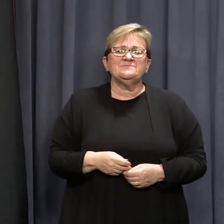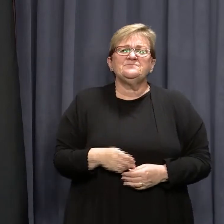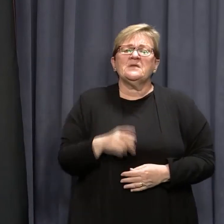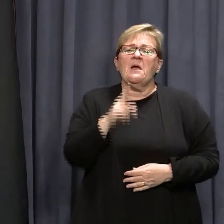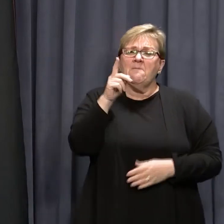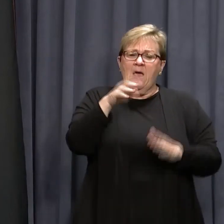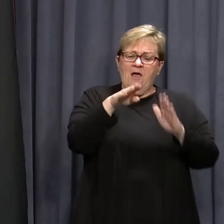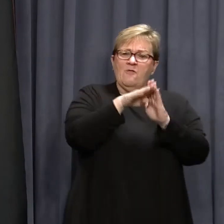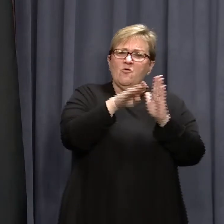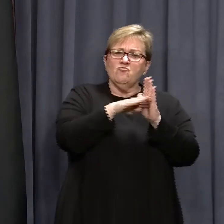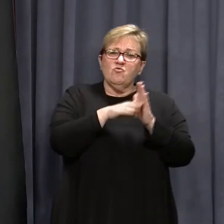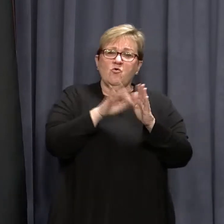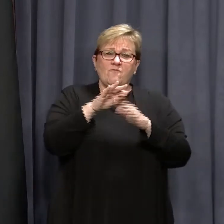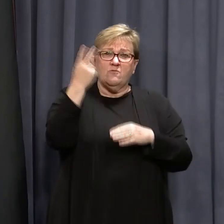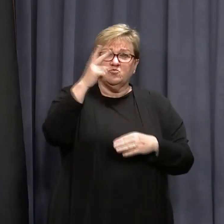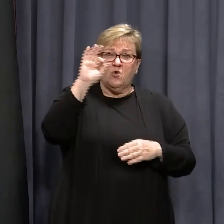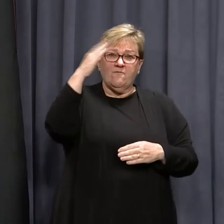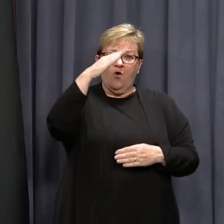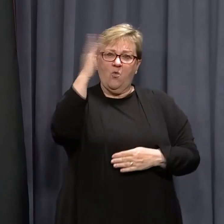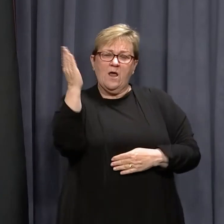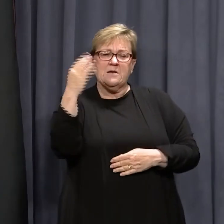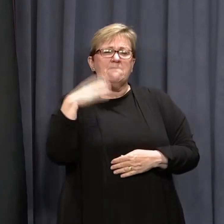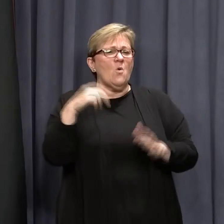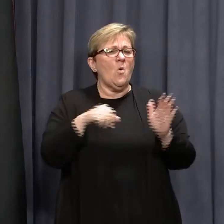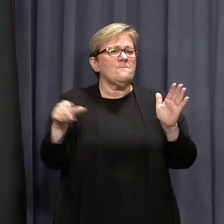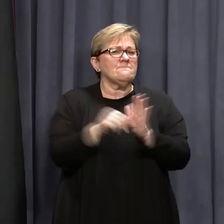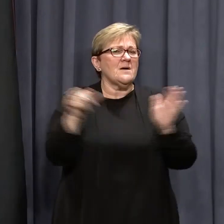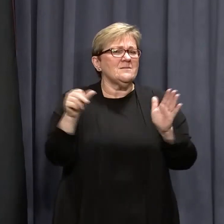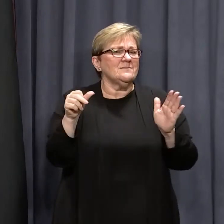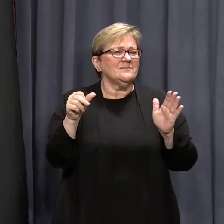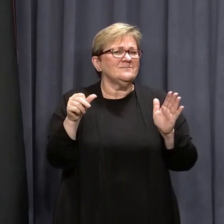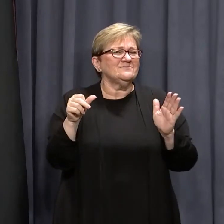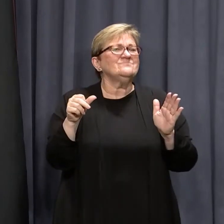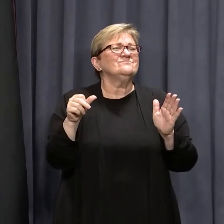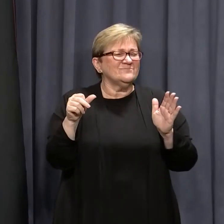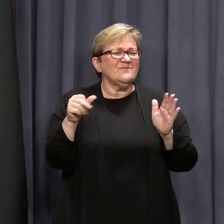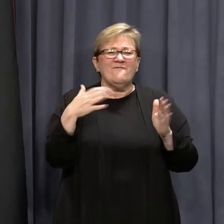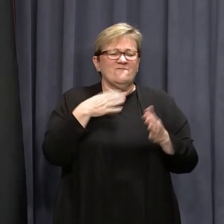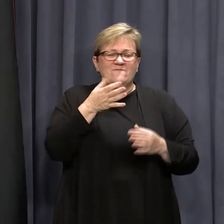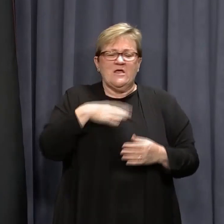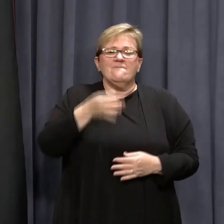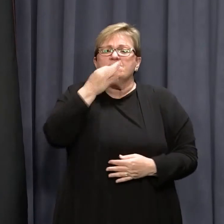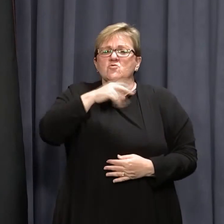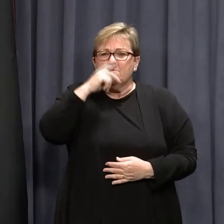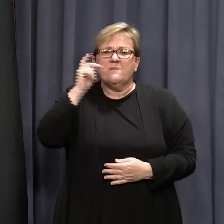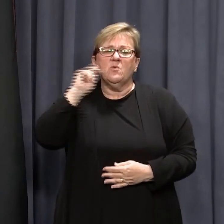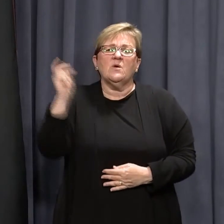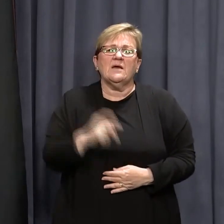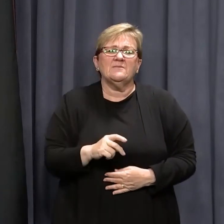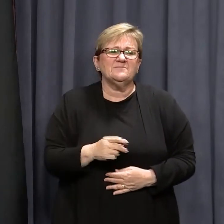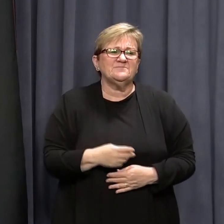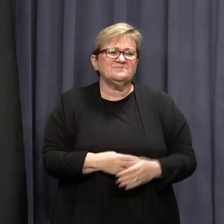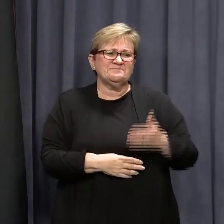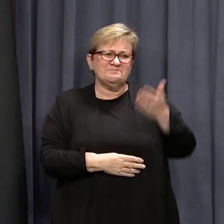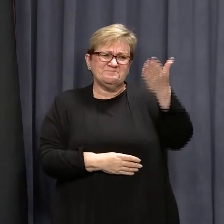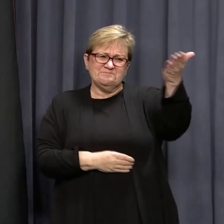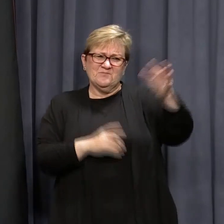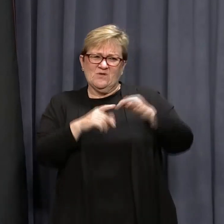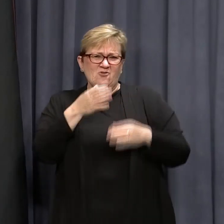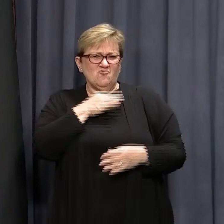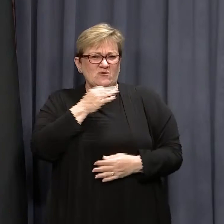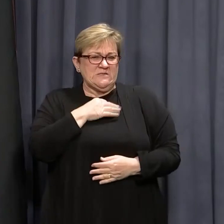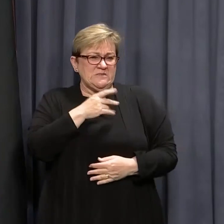though, for those arriving after midnight is much stricter. So we expect much lower numbers. Is there a risk in that? I mean, I don't